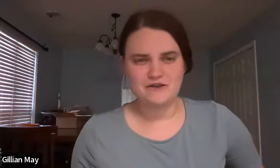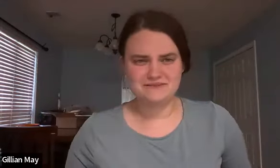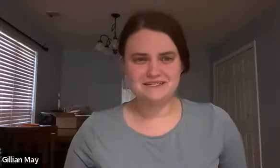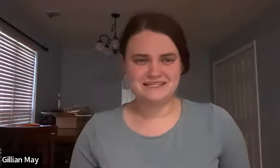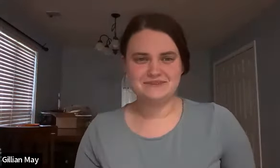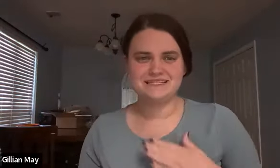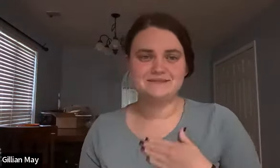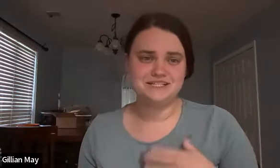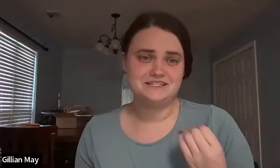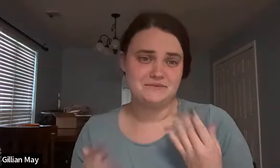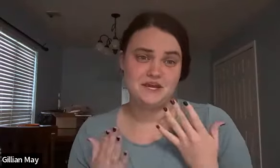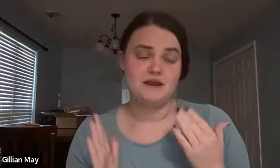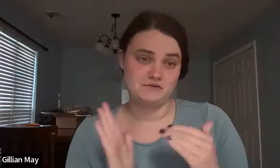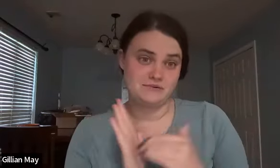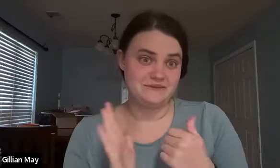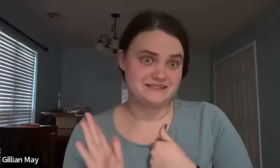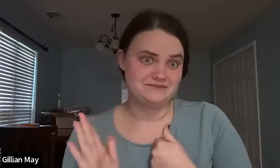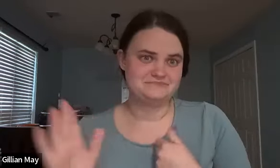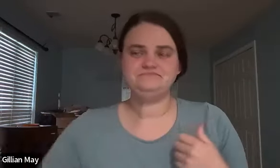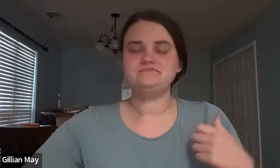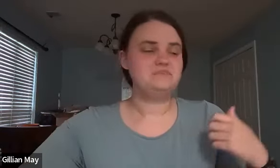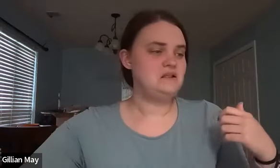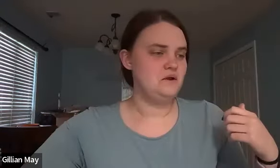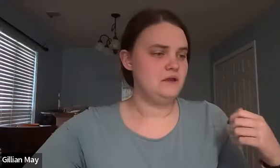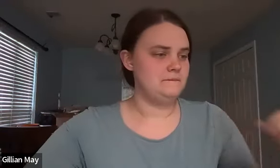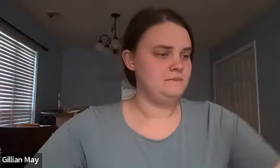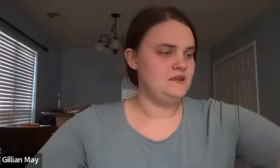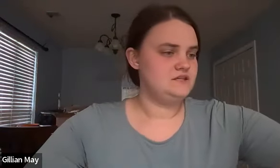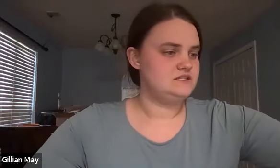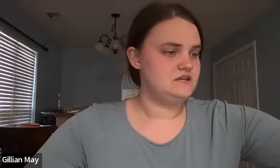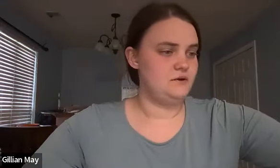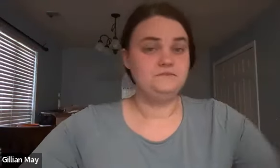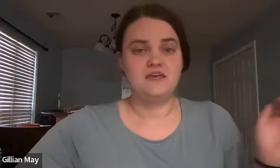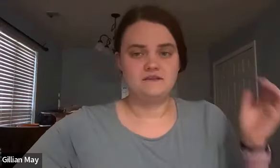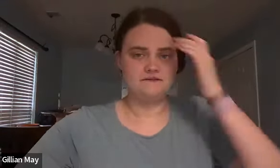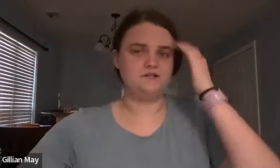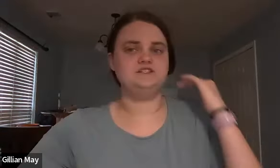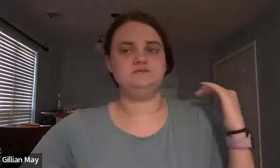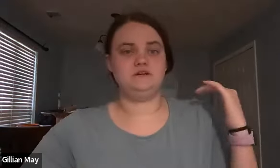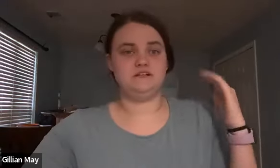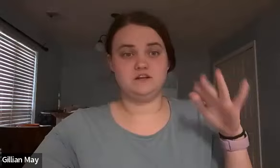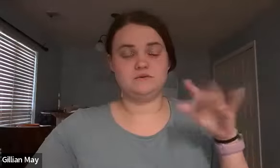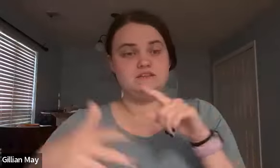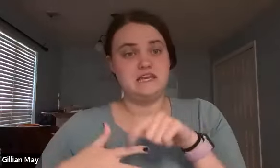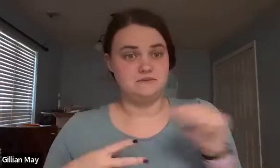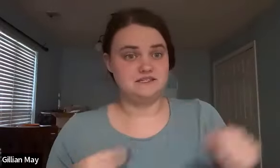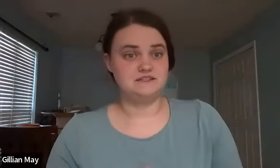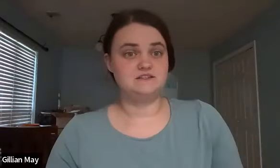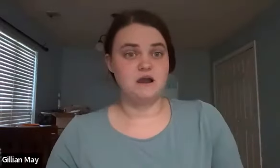something doesn't make sense, please just let me know and I'll repeat myself. Okay, so the first we're going to start with is the ABCs. So I'm